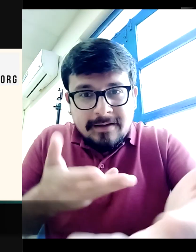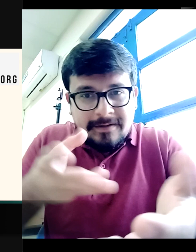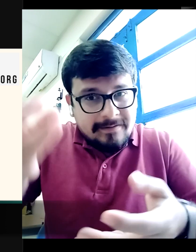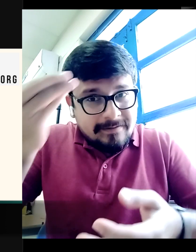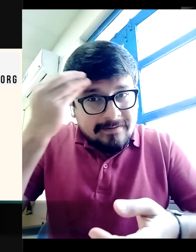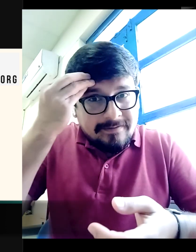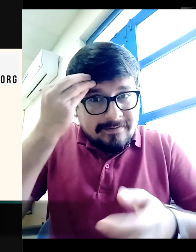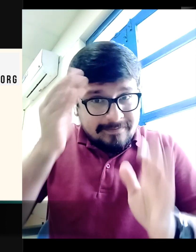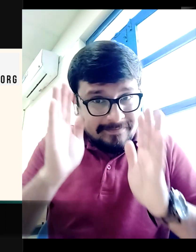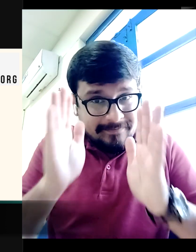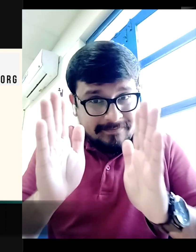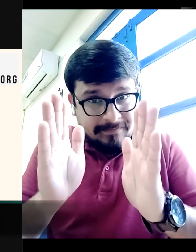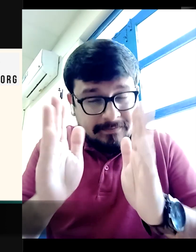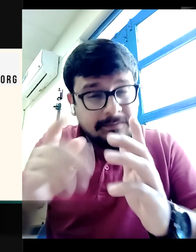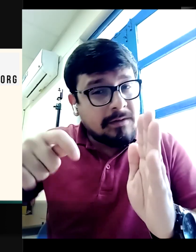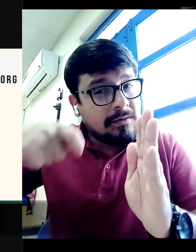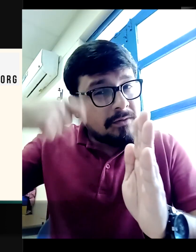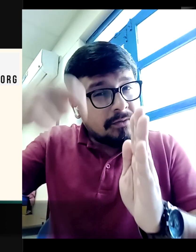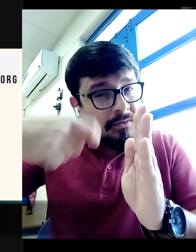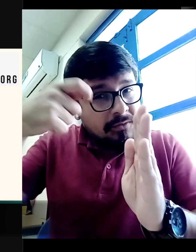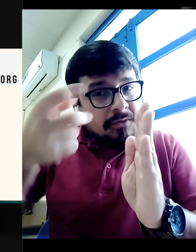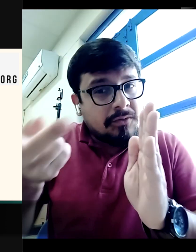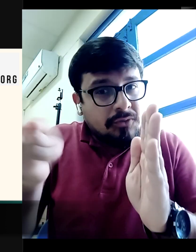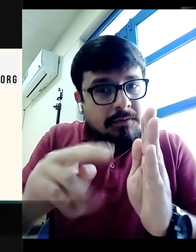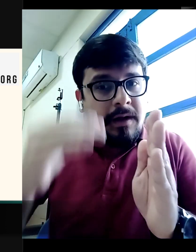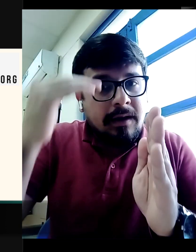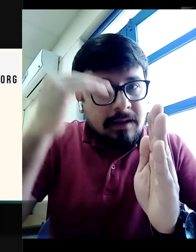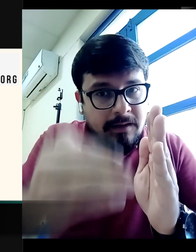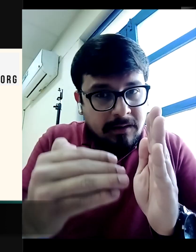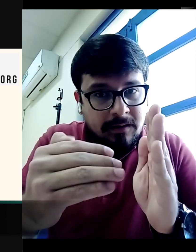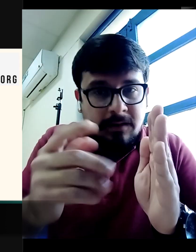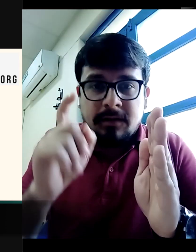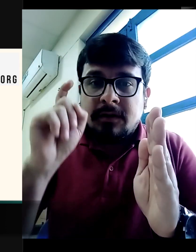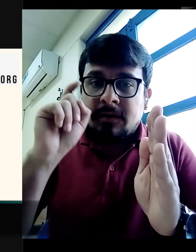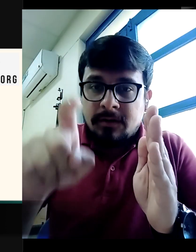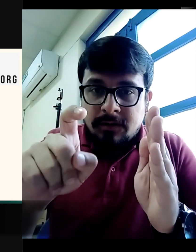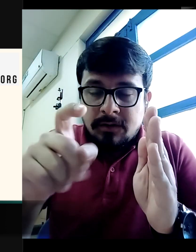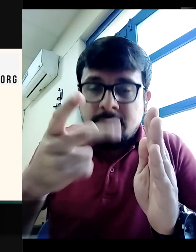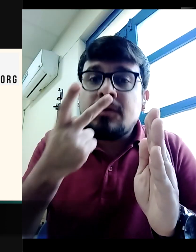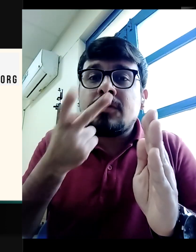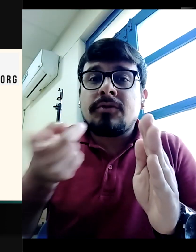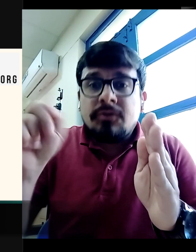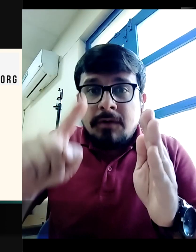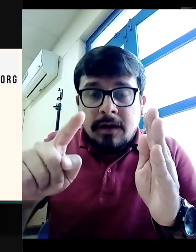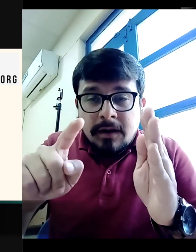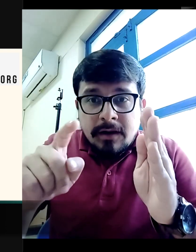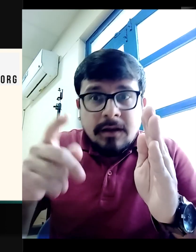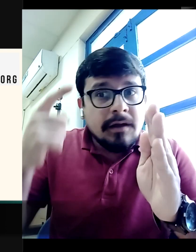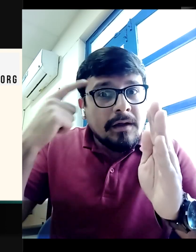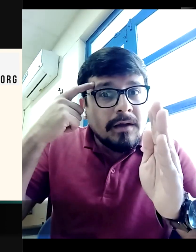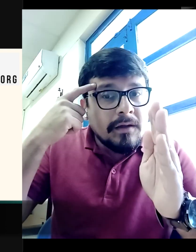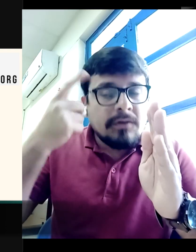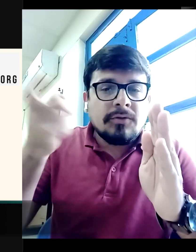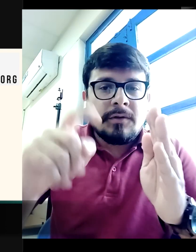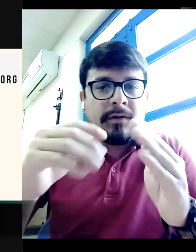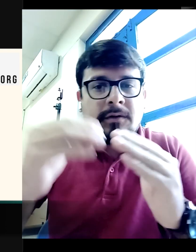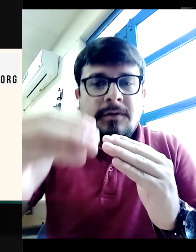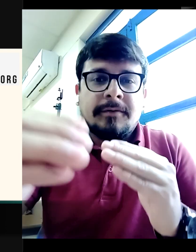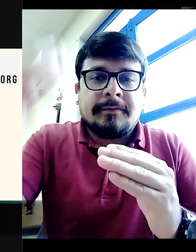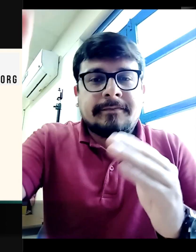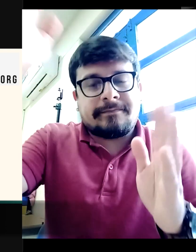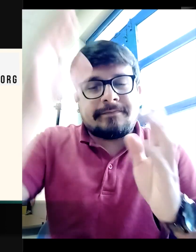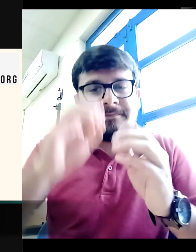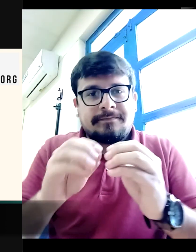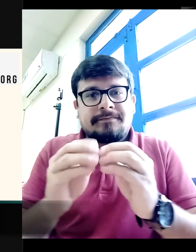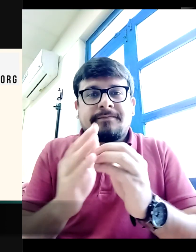In today's lecture, we talked about logo. We gave you examples of good and bad logo. And